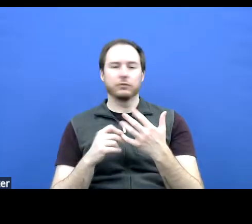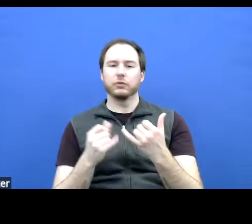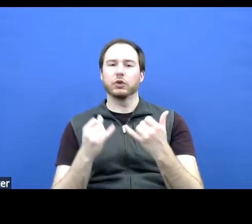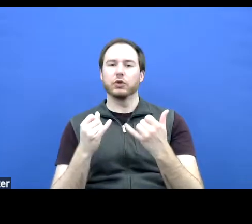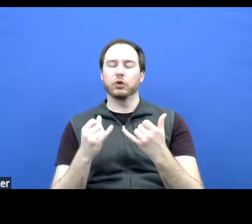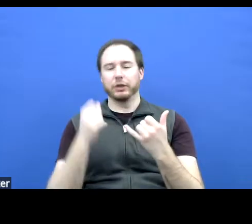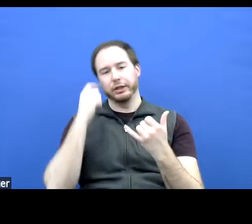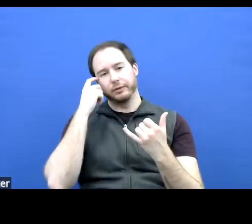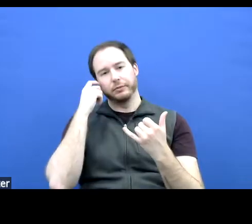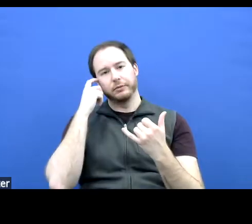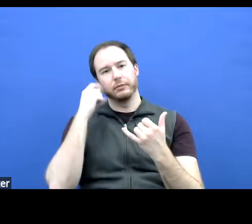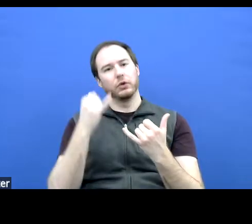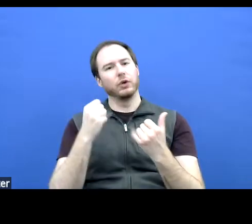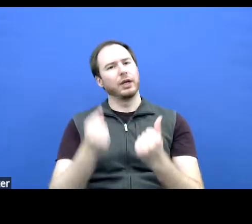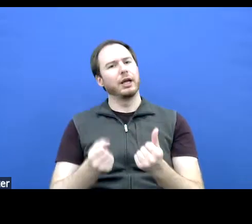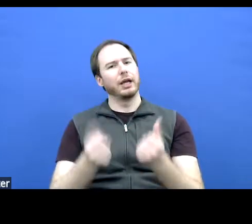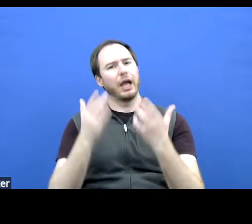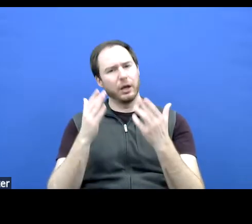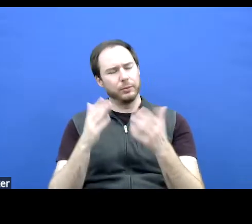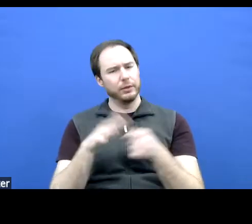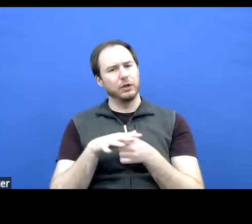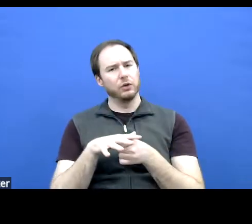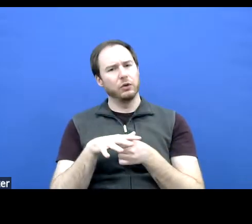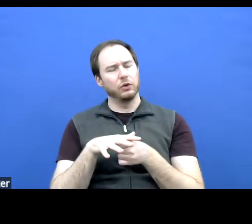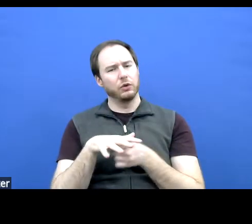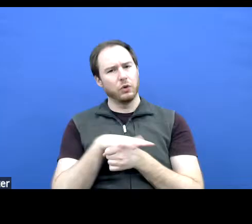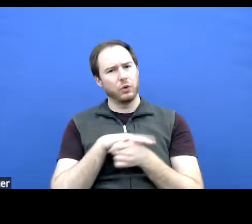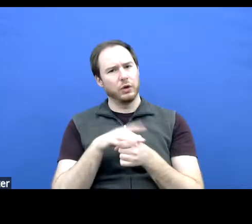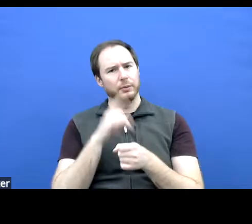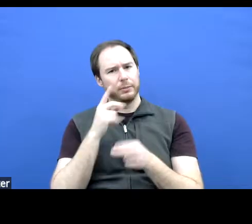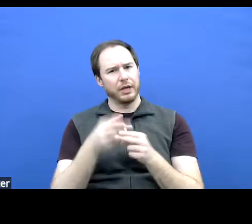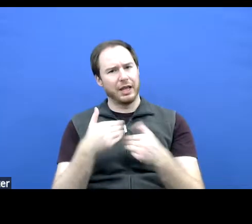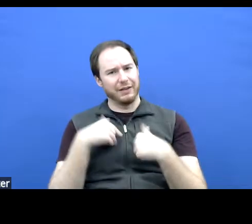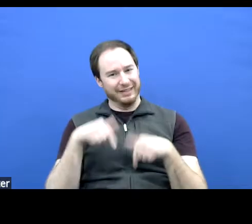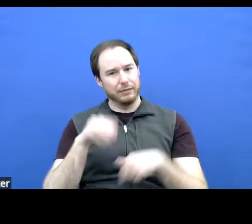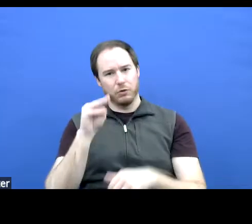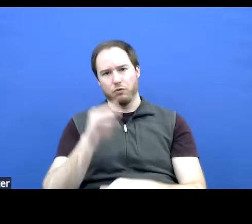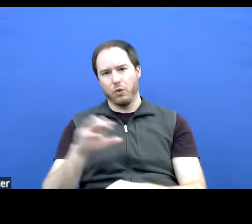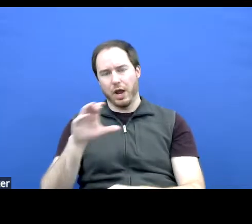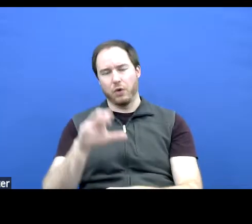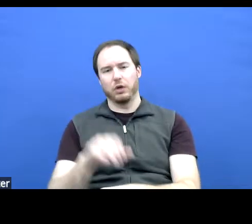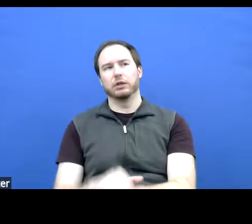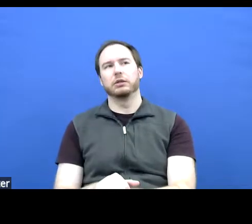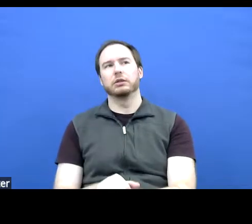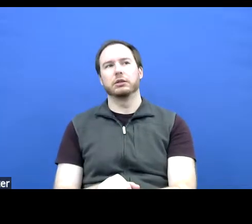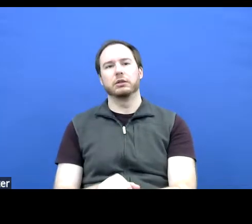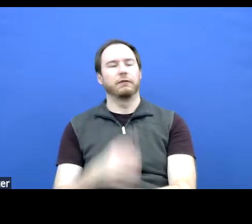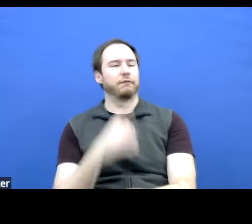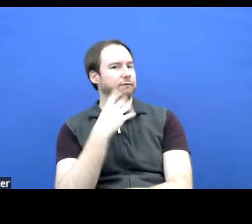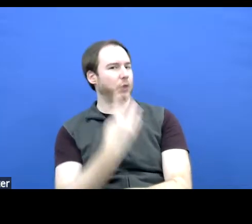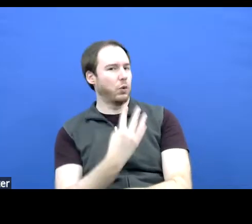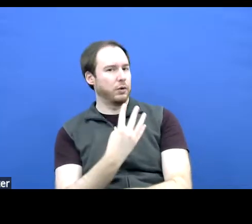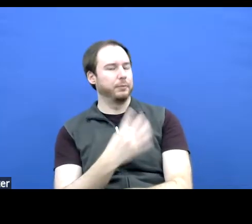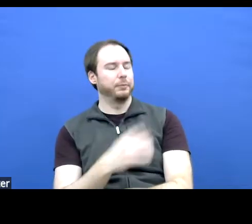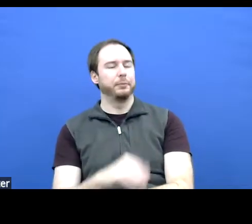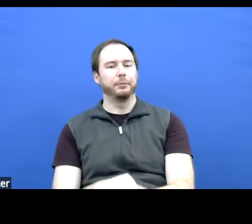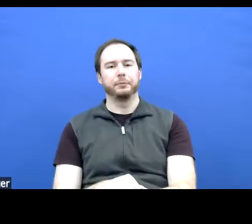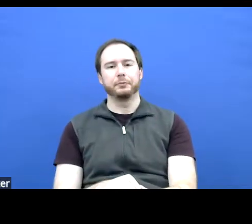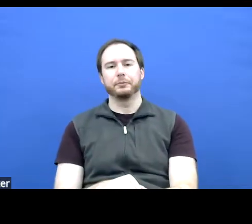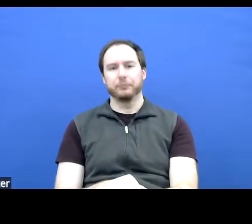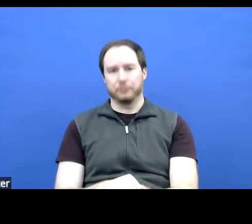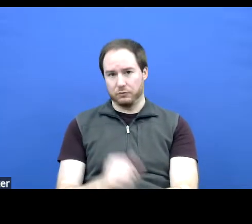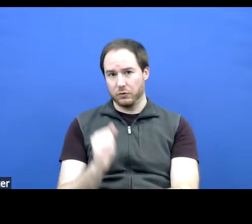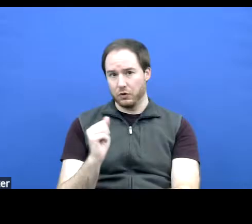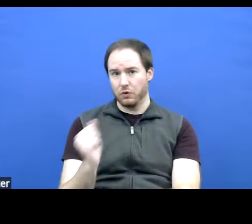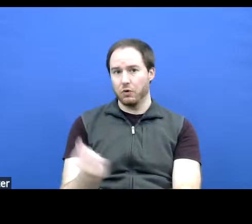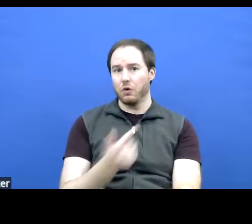Currently, how many locations do you have in Monroe County? 4. 4 locations. Are they